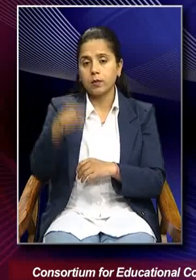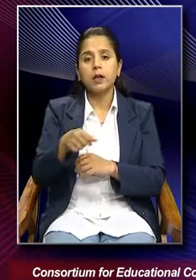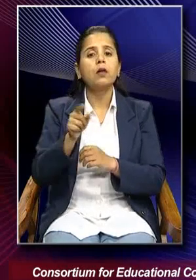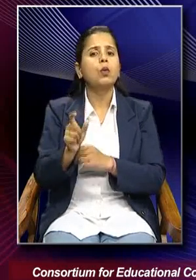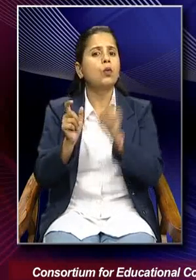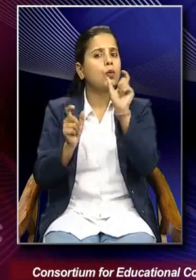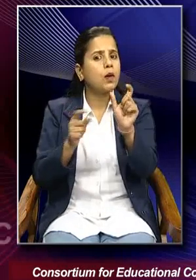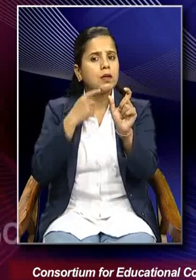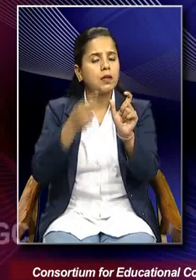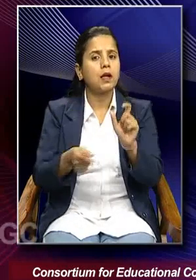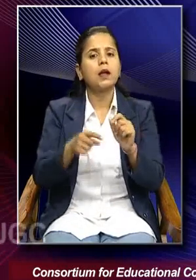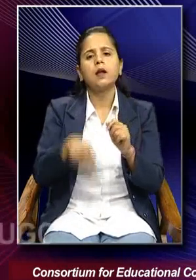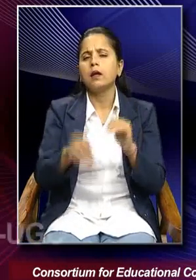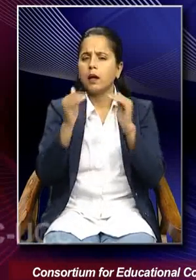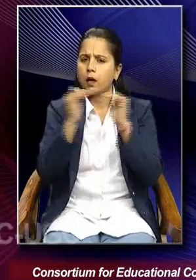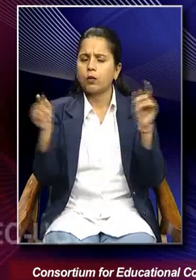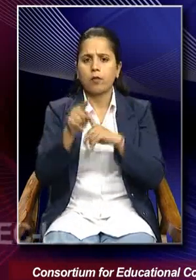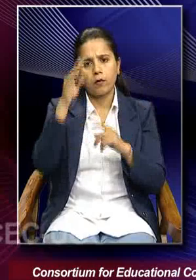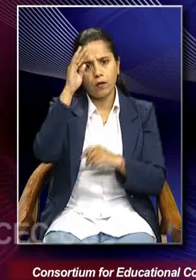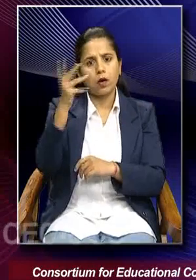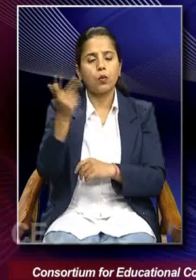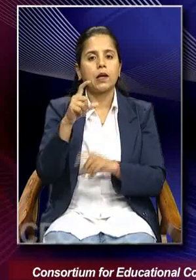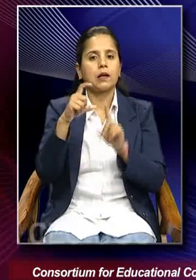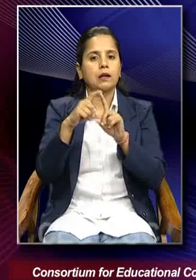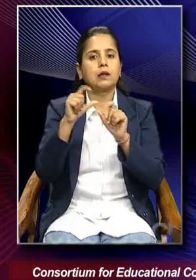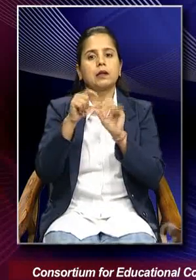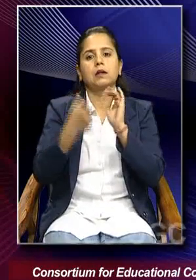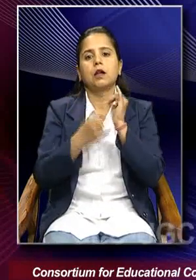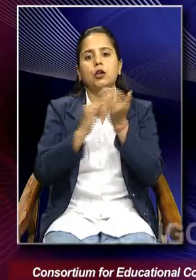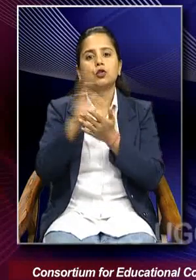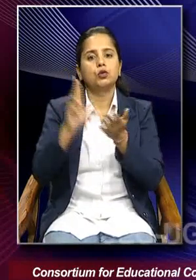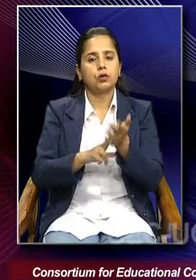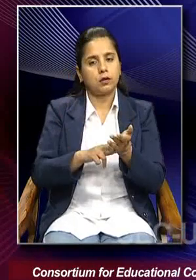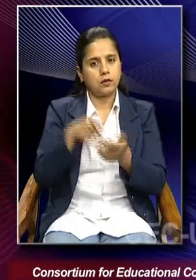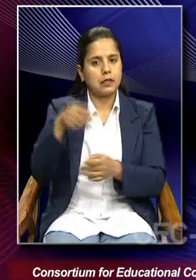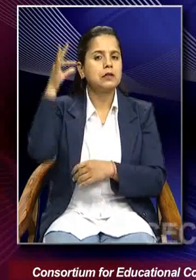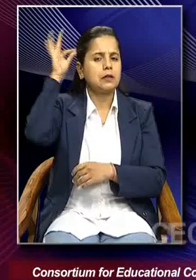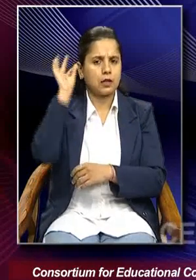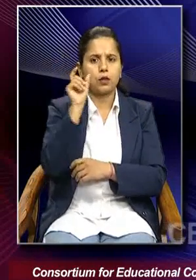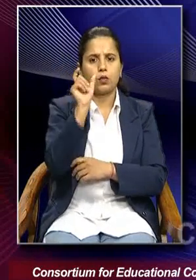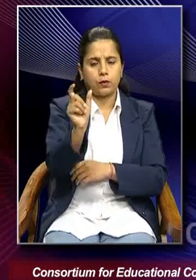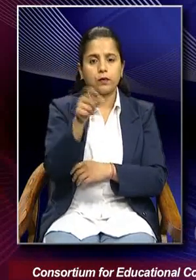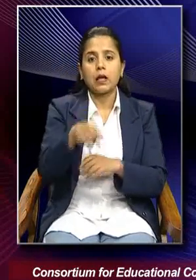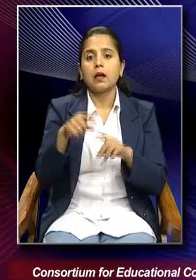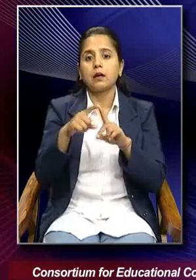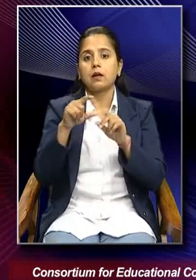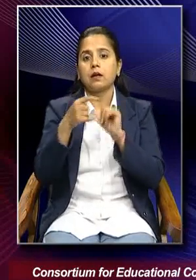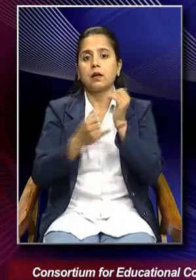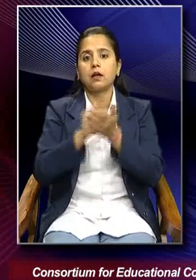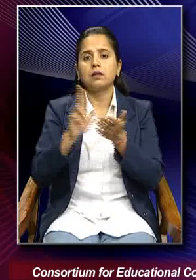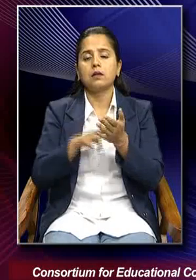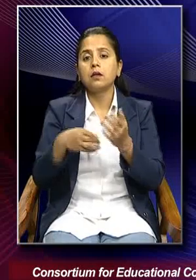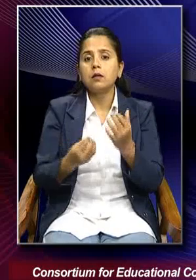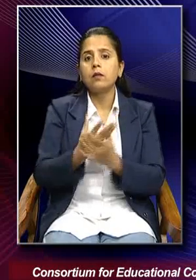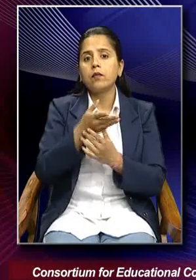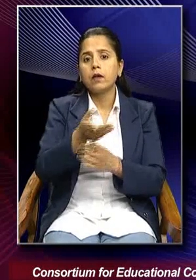term equivalent to philosophy is darshan. And here the word darshan, it